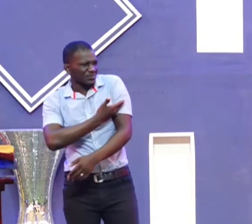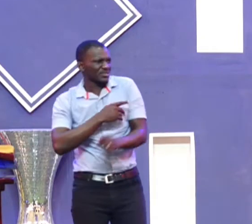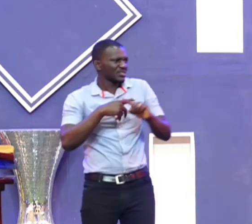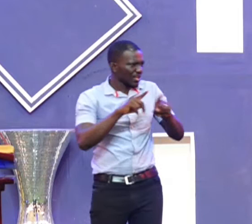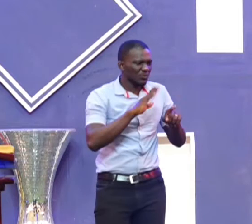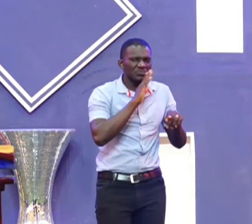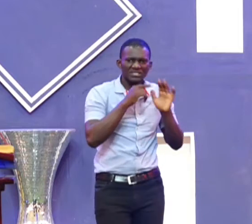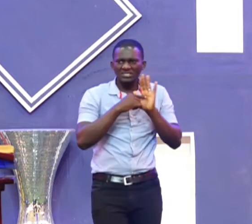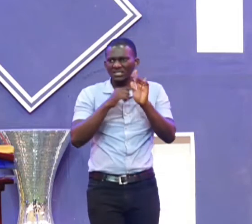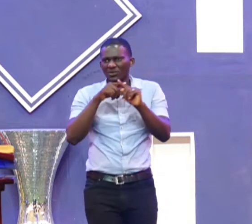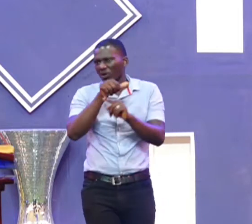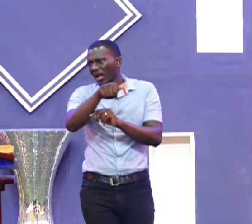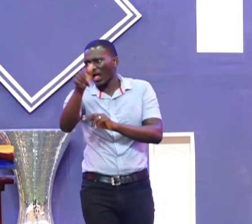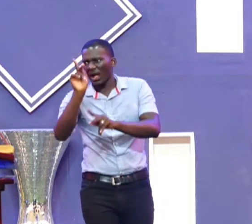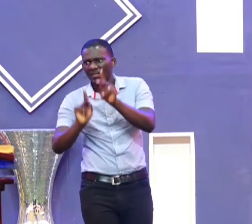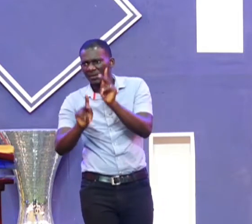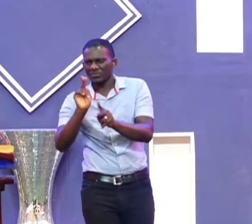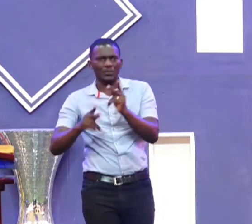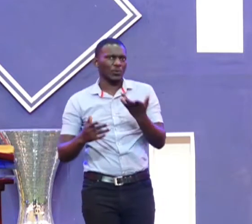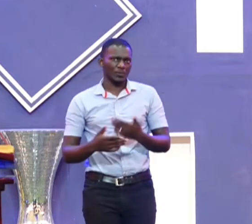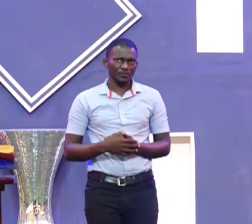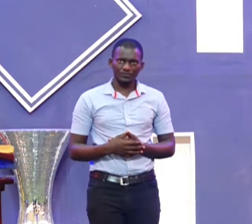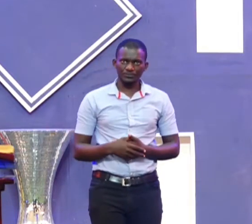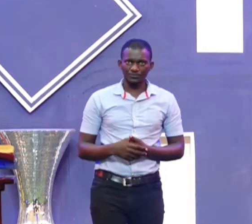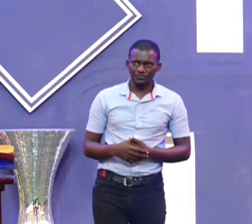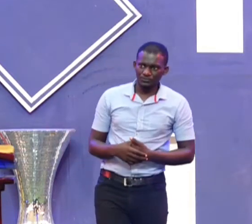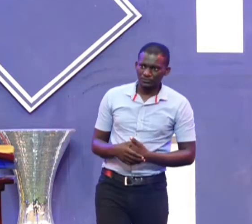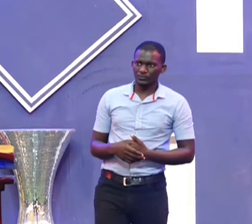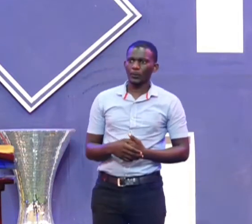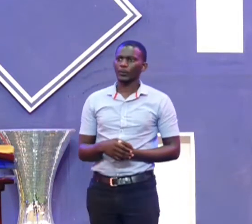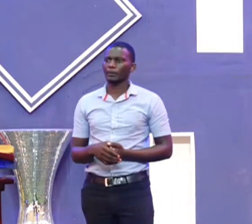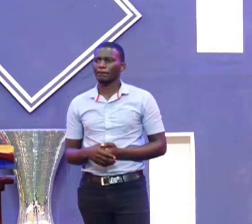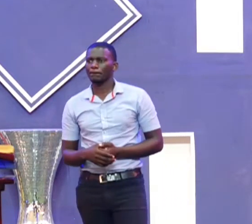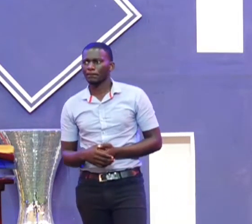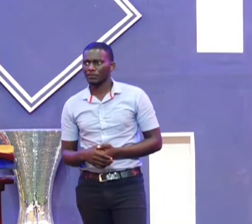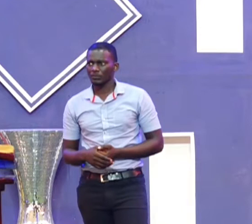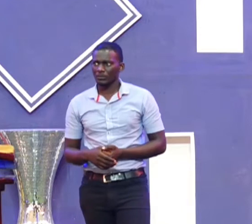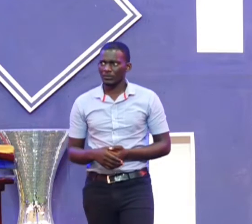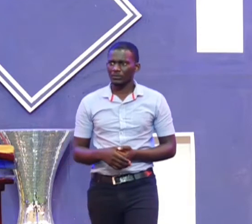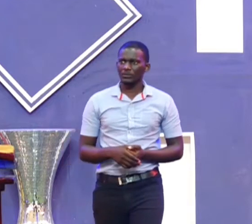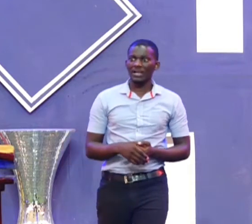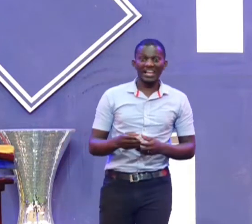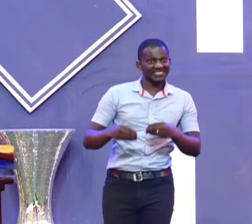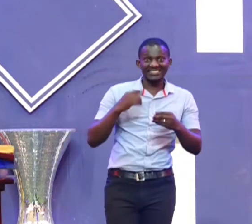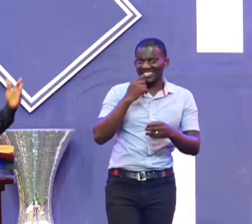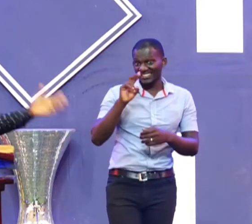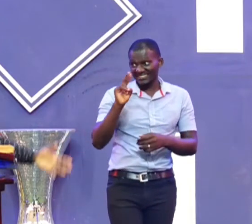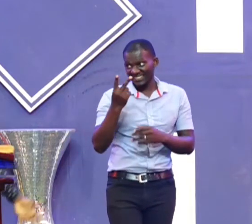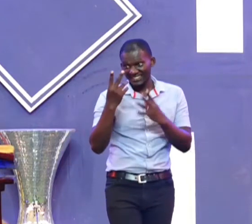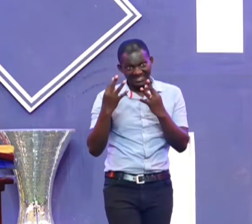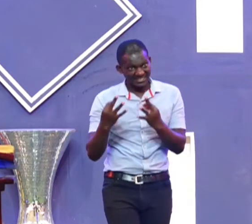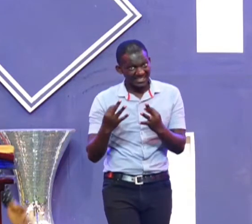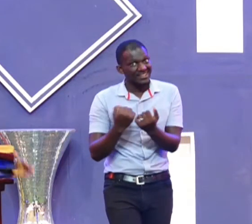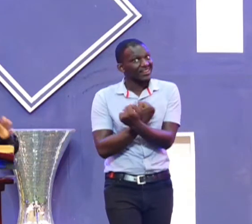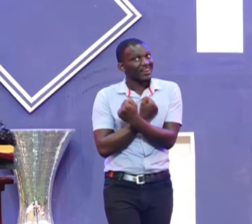bulabisibwa eri abantu abalala. His ability will be manifested through us and to other people. N'amugamba n'ekyokubiri, and then he told him the